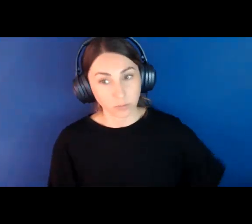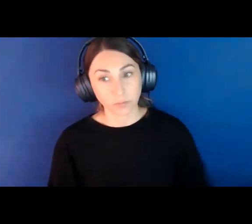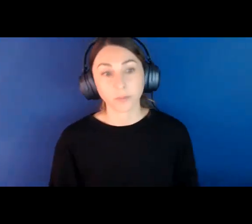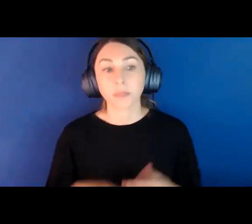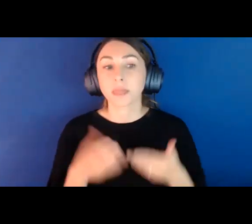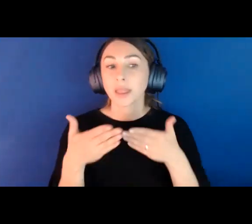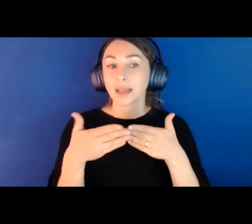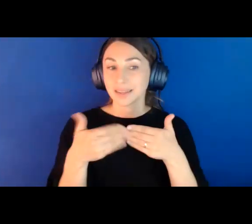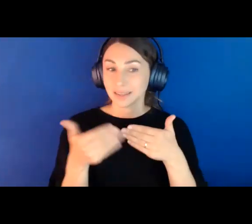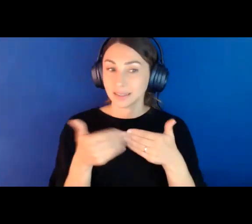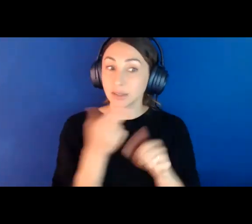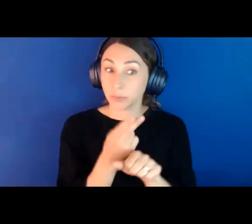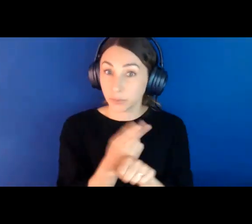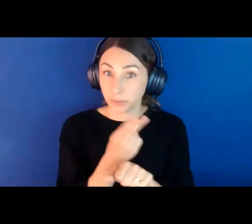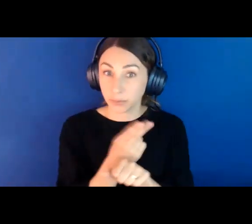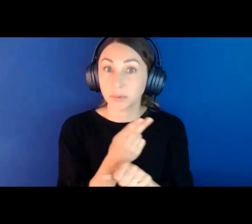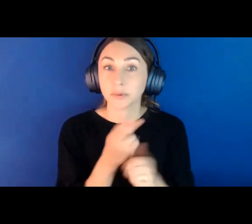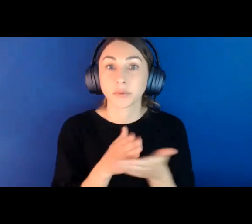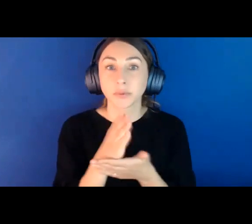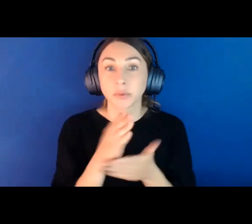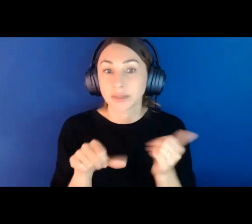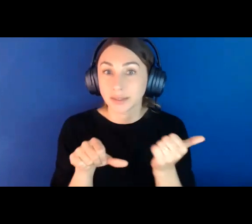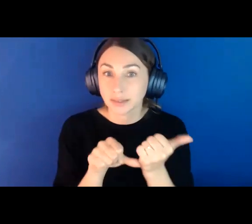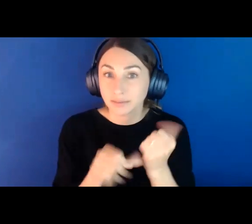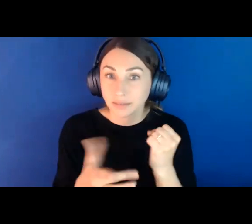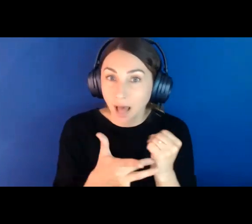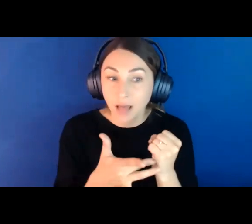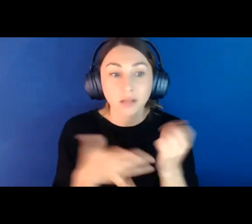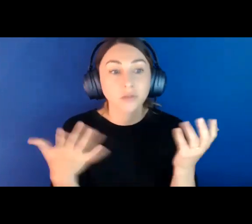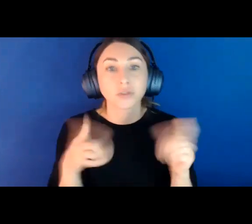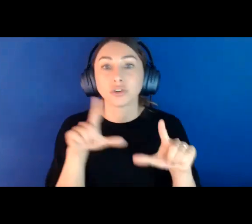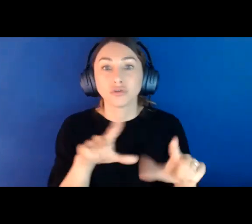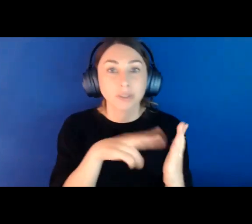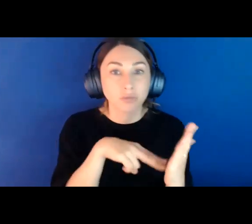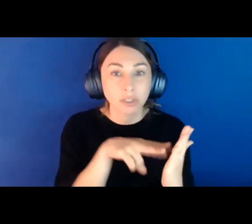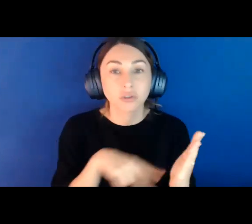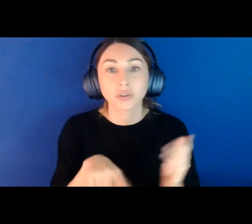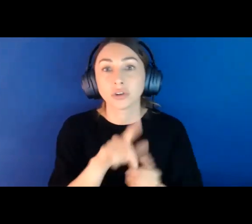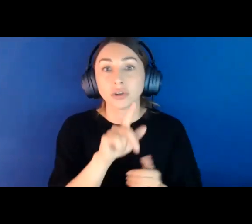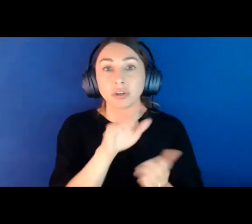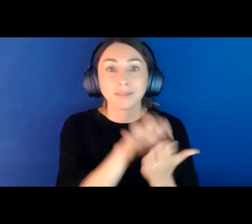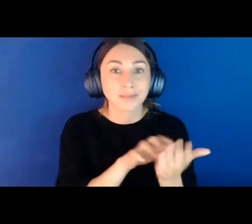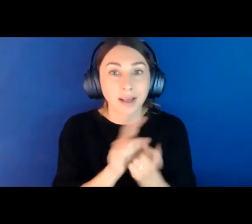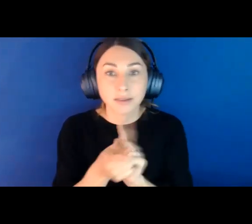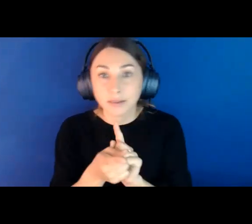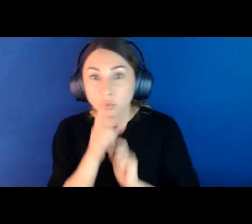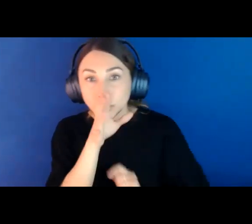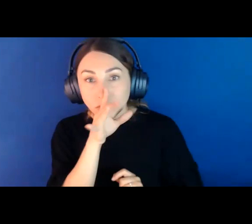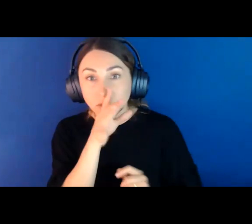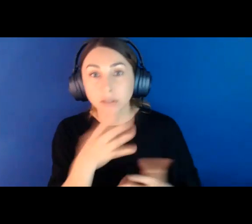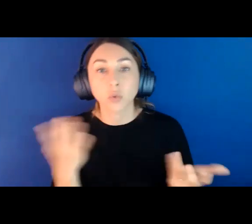use with assistive technology. This can be screen readers, text-to-speech programs, or braille